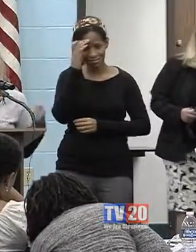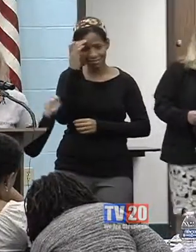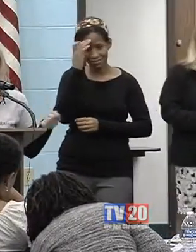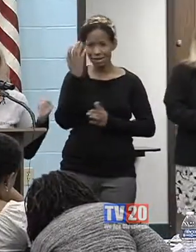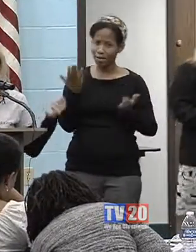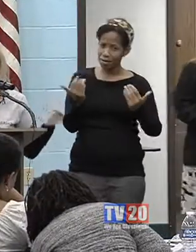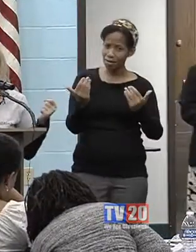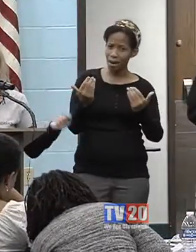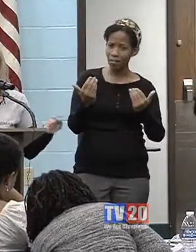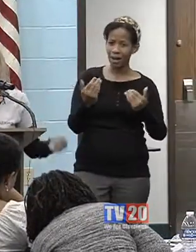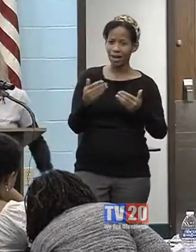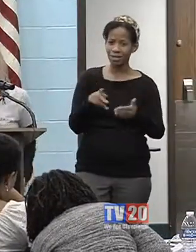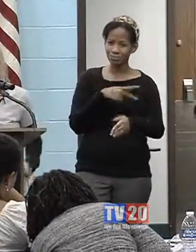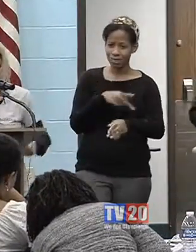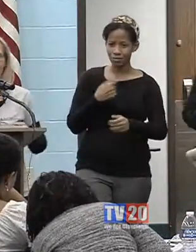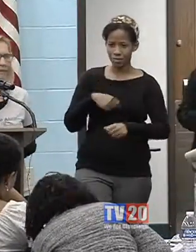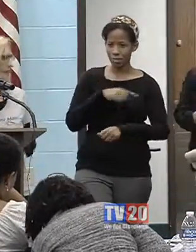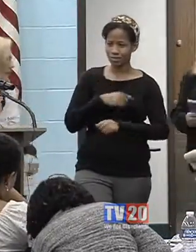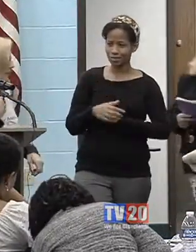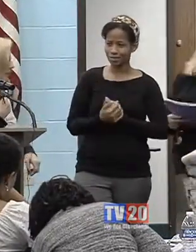gotta come get your rec on.